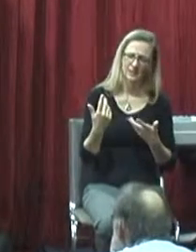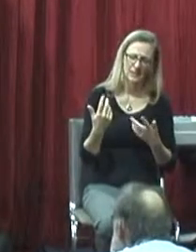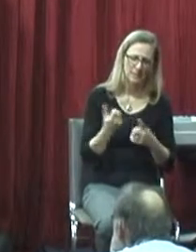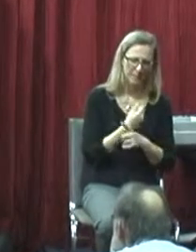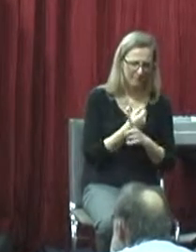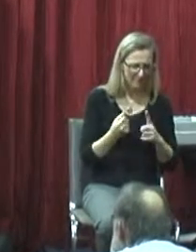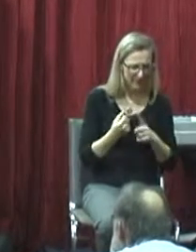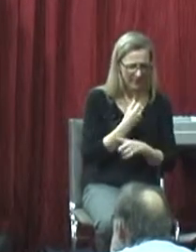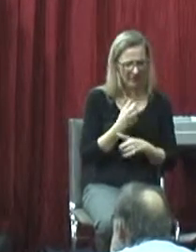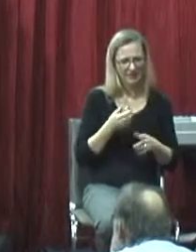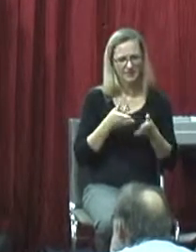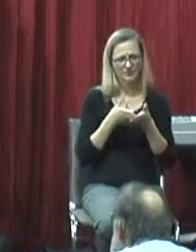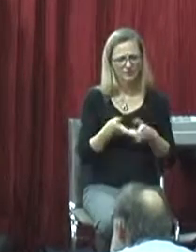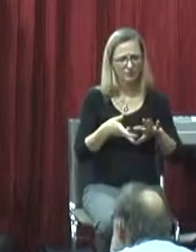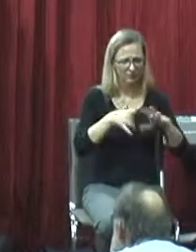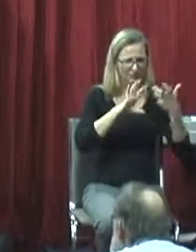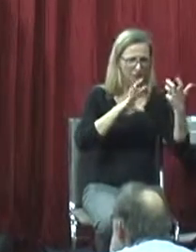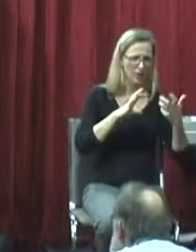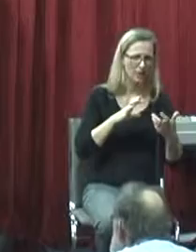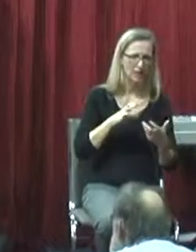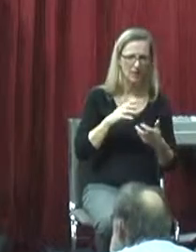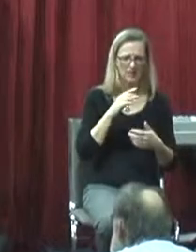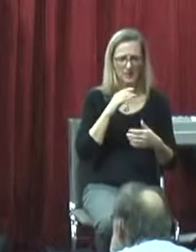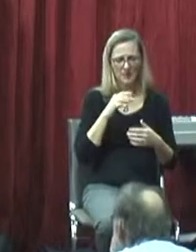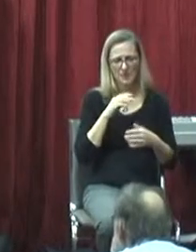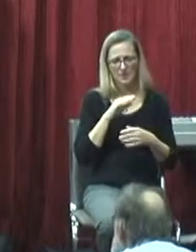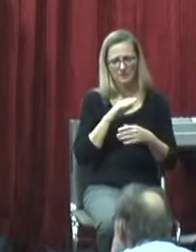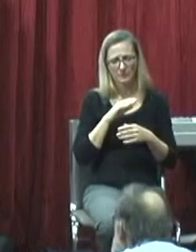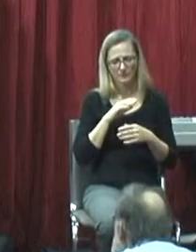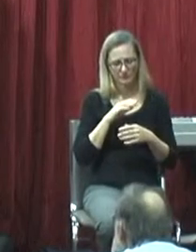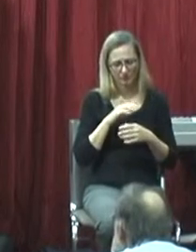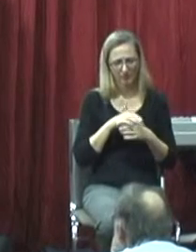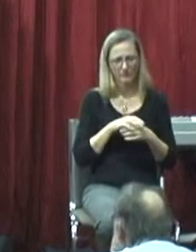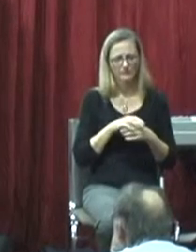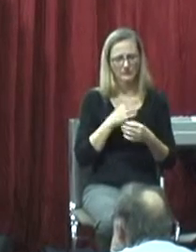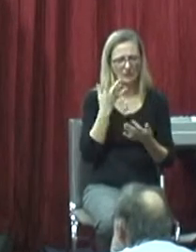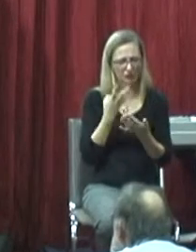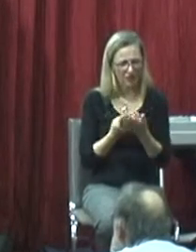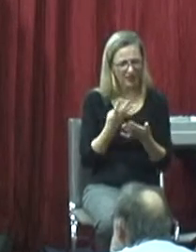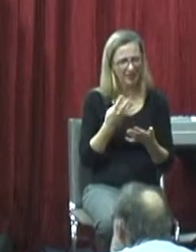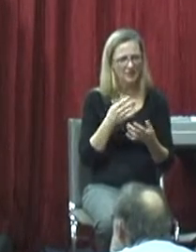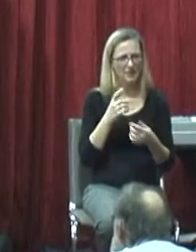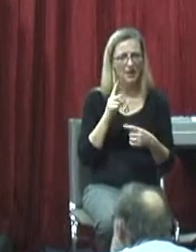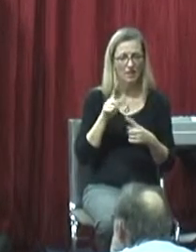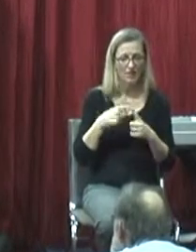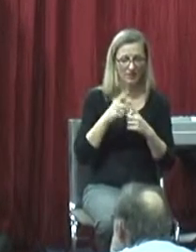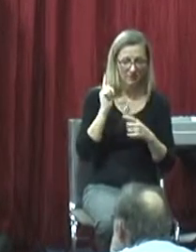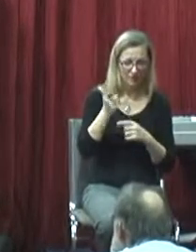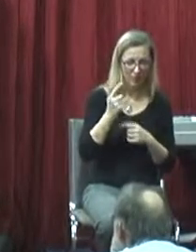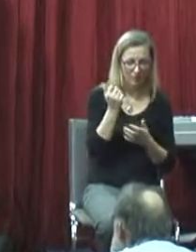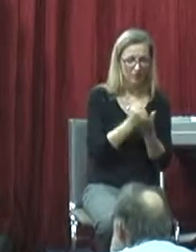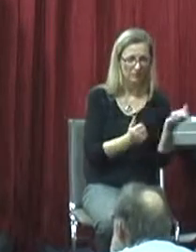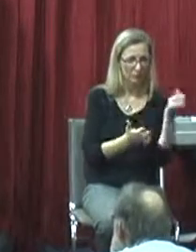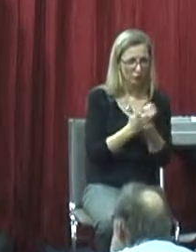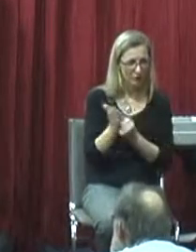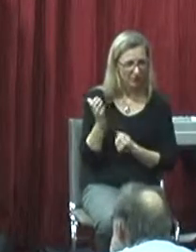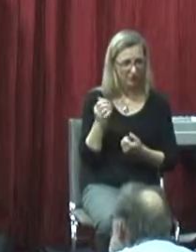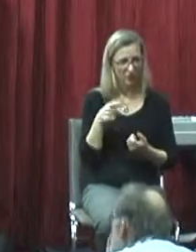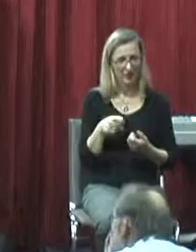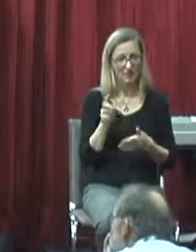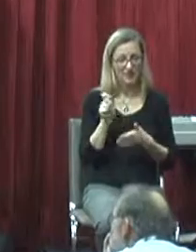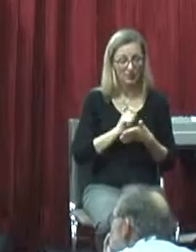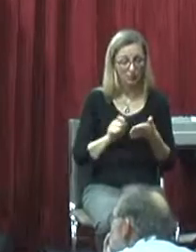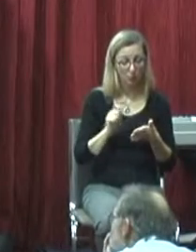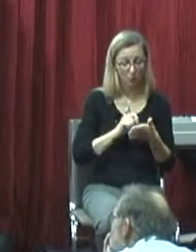betrayals, shipwrecks, false accusations, imprisonment, and eventually crucifixion. And he's the one who wrote